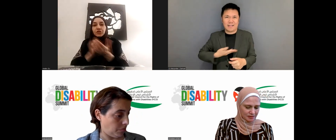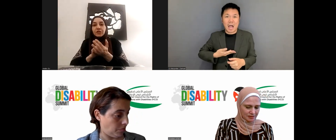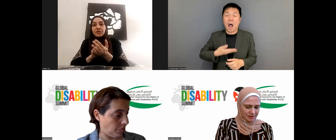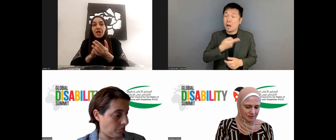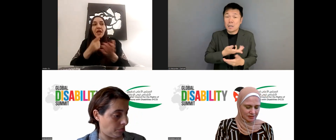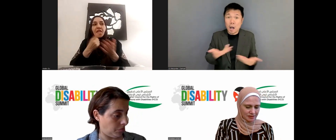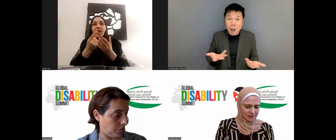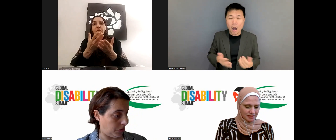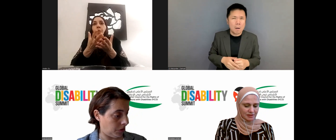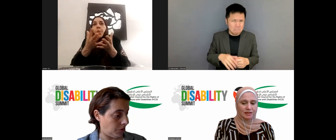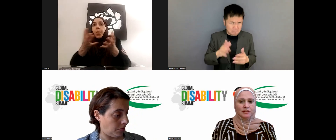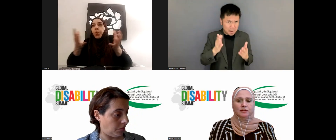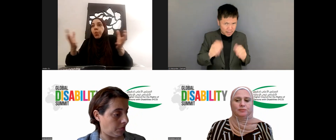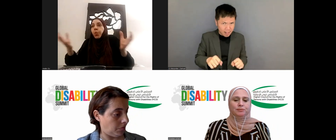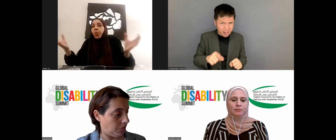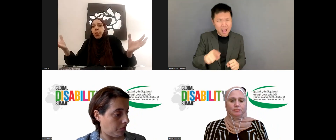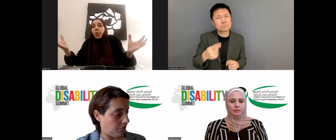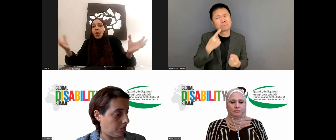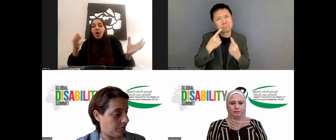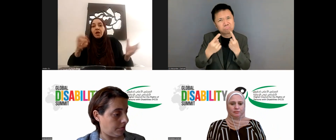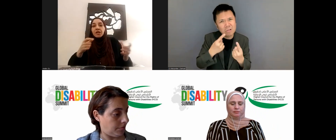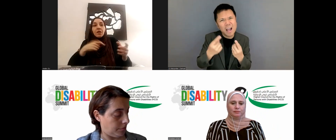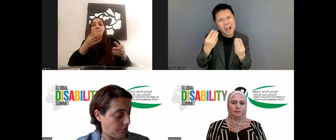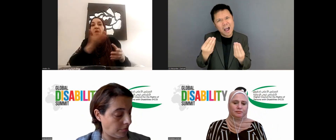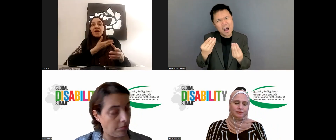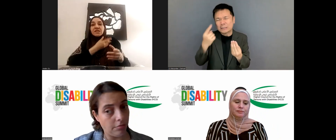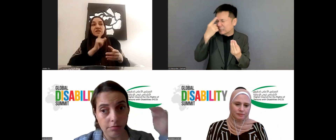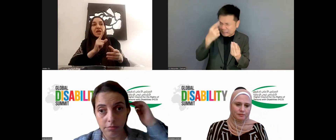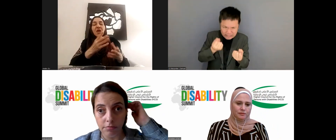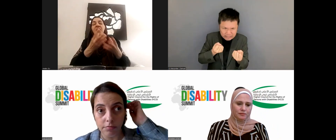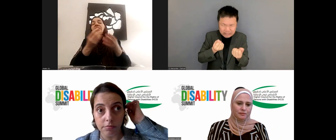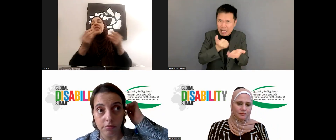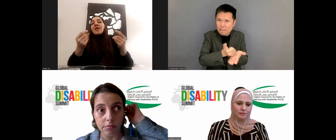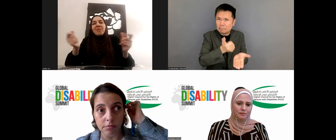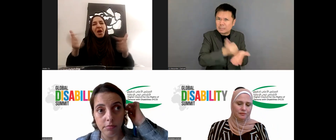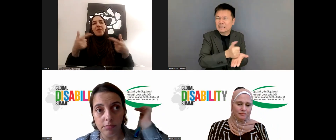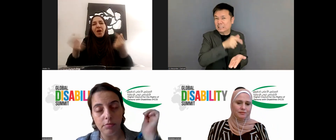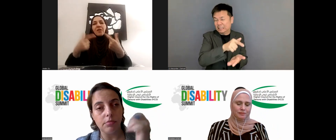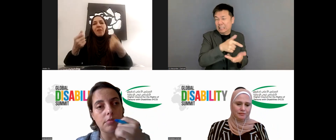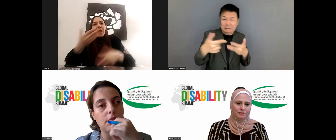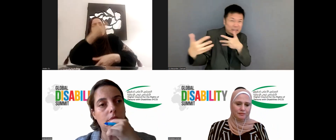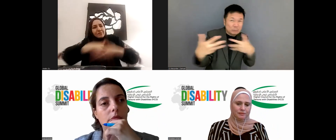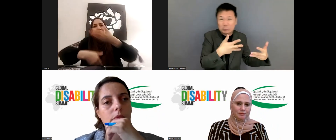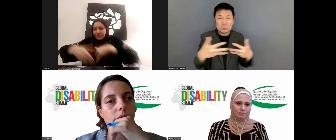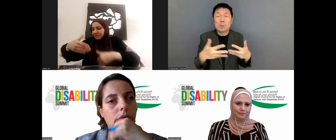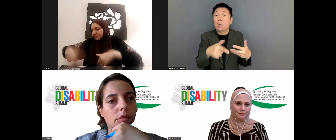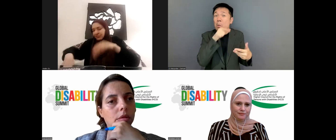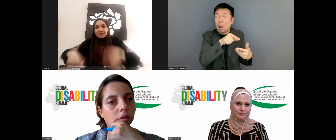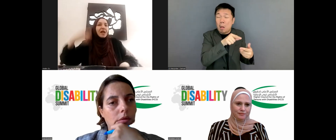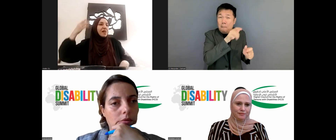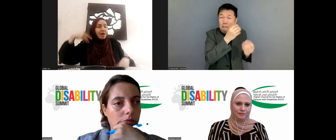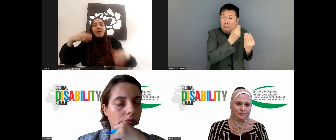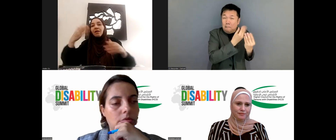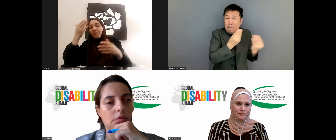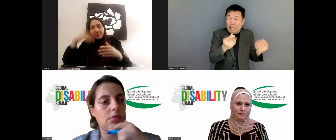possibility to discuss real intervention in order to deal with the influx of